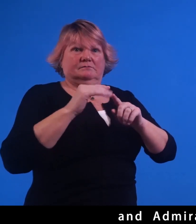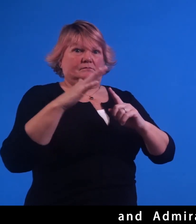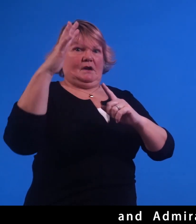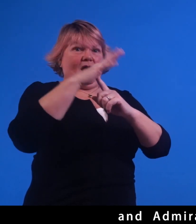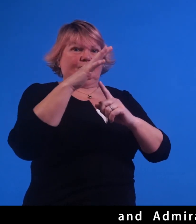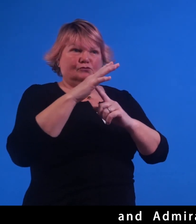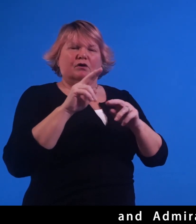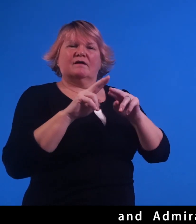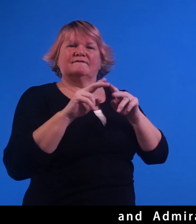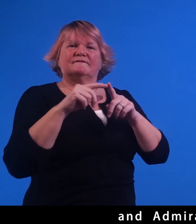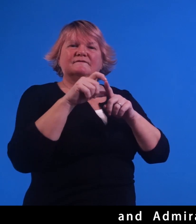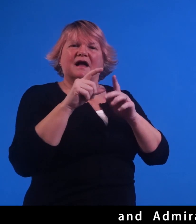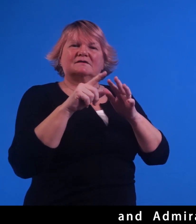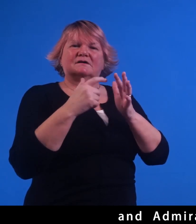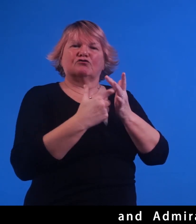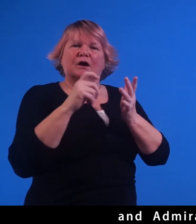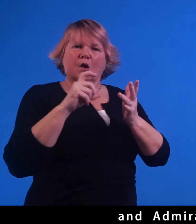and Admiral Federico Gravina.